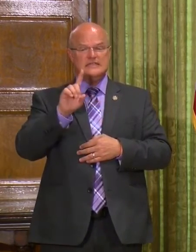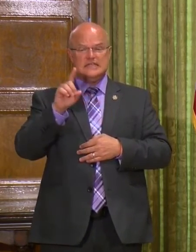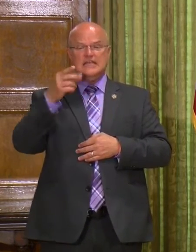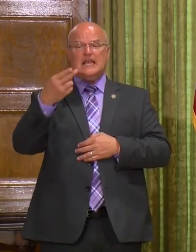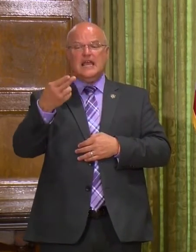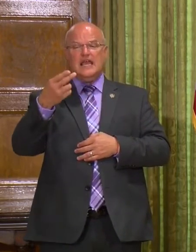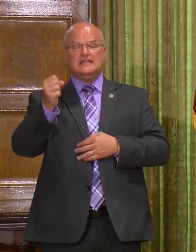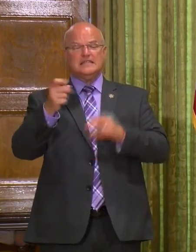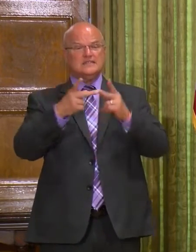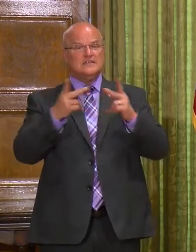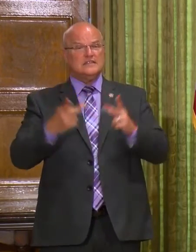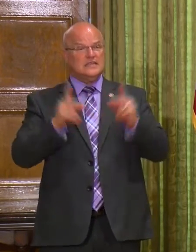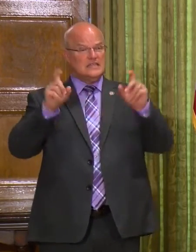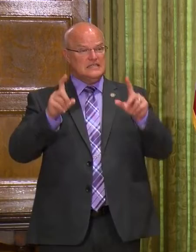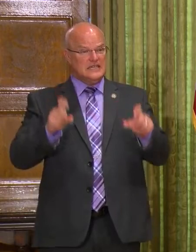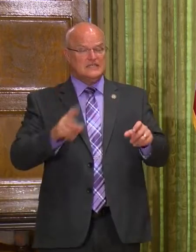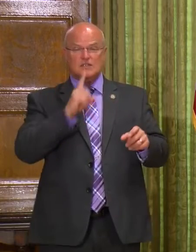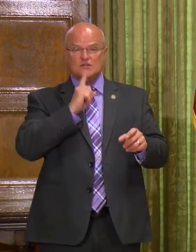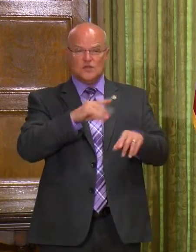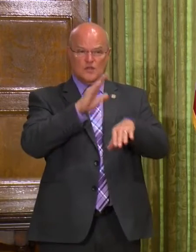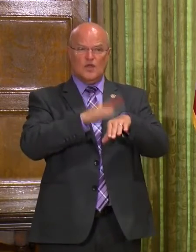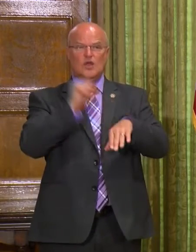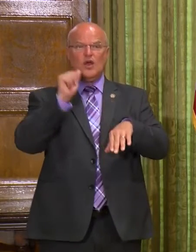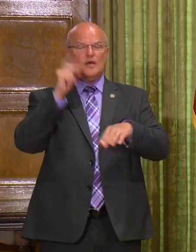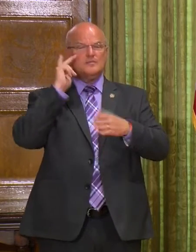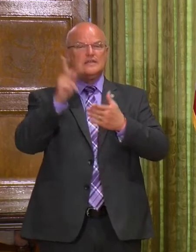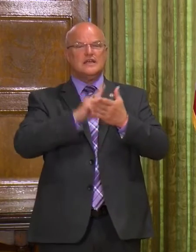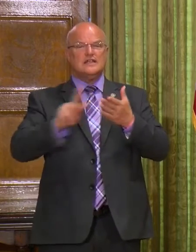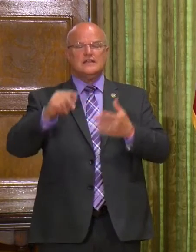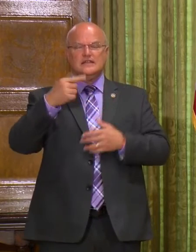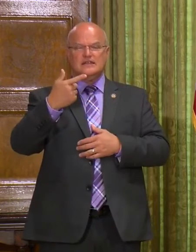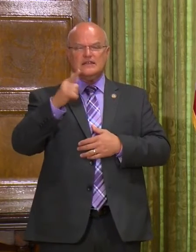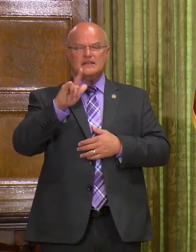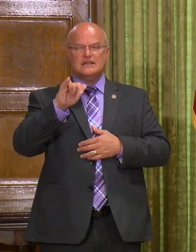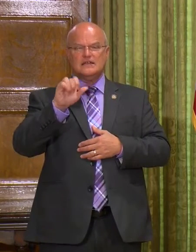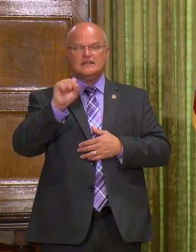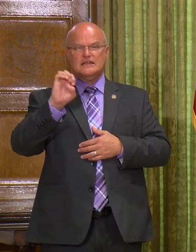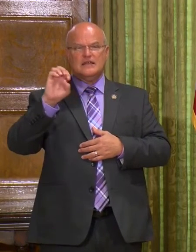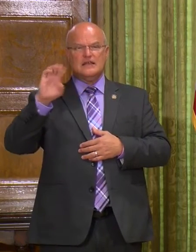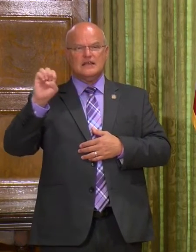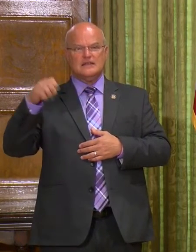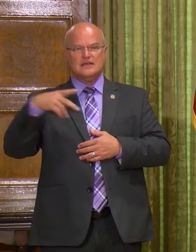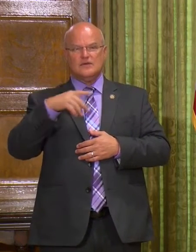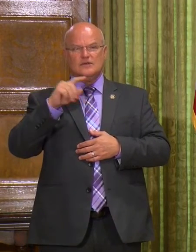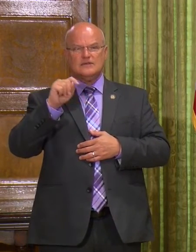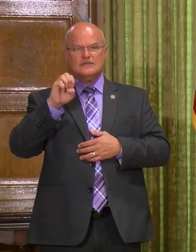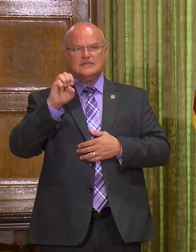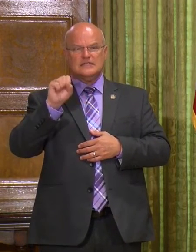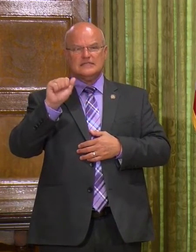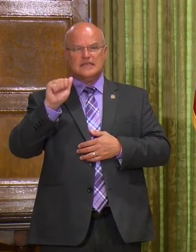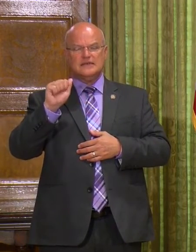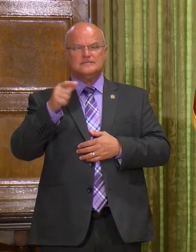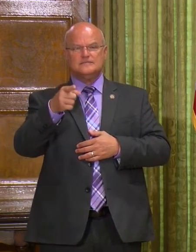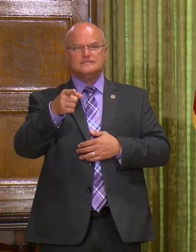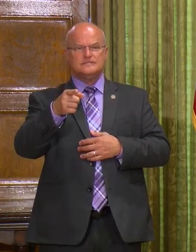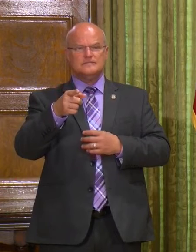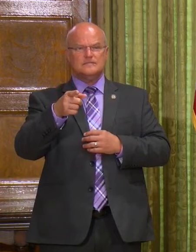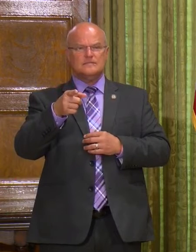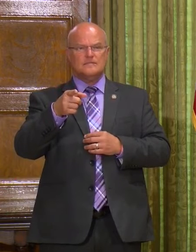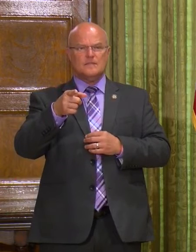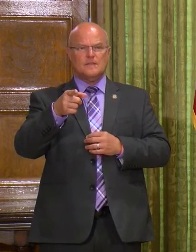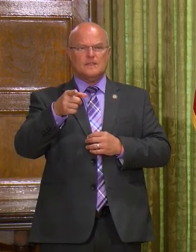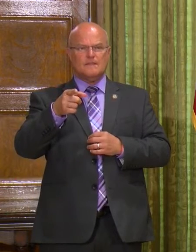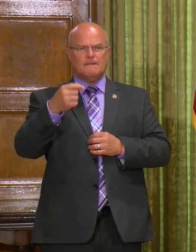DHS facilities that will be tested, we'll certainly call up Secretary Gillespie or Kisa. Any questions? I